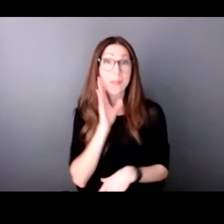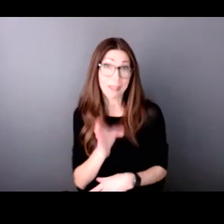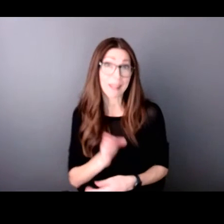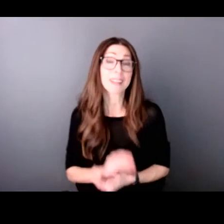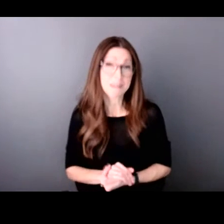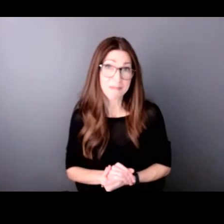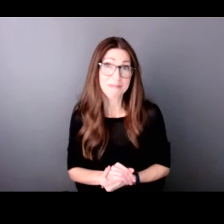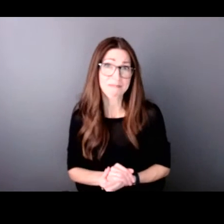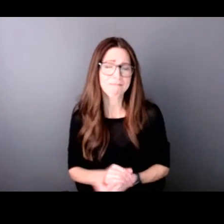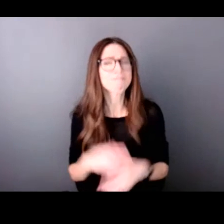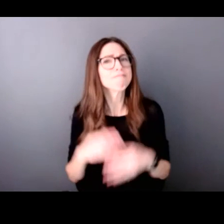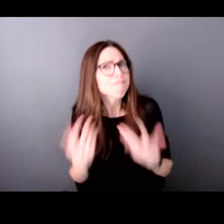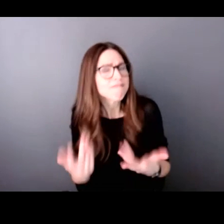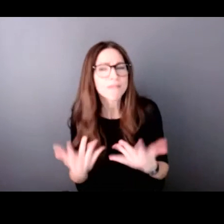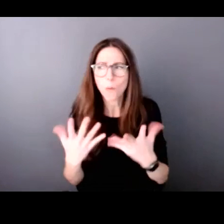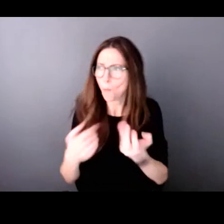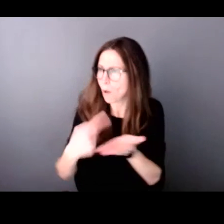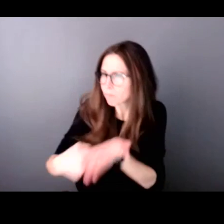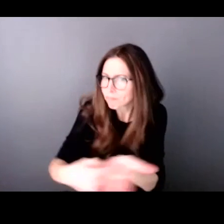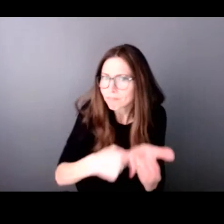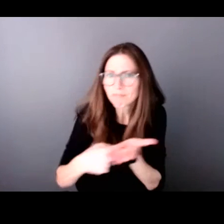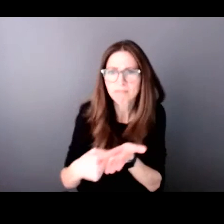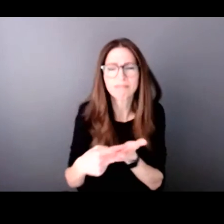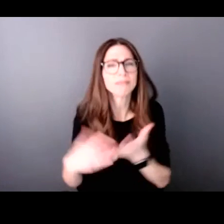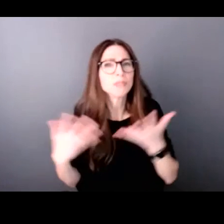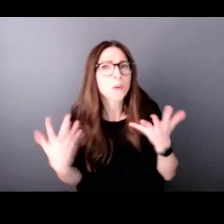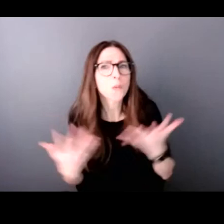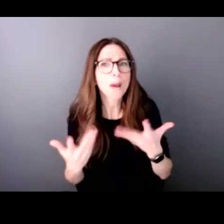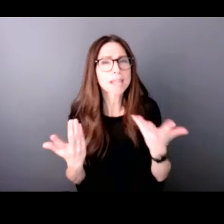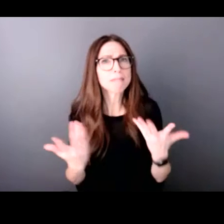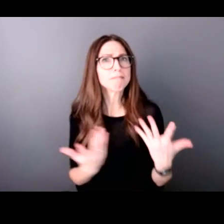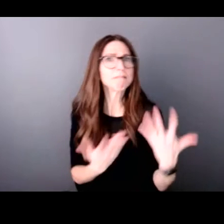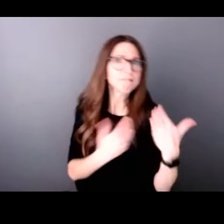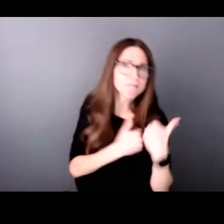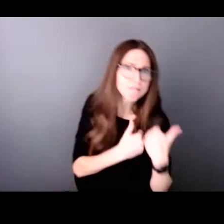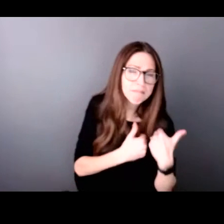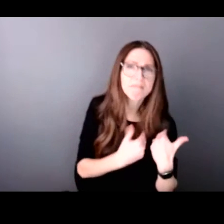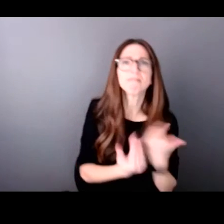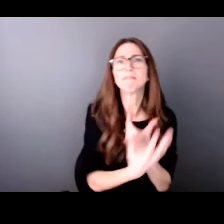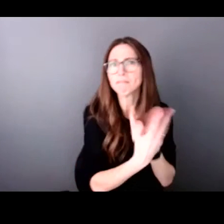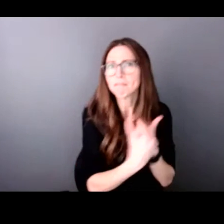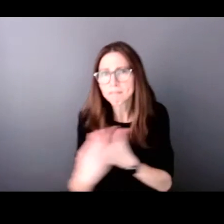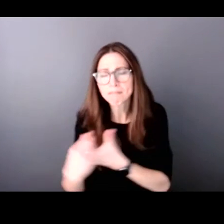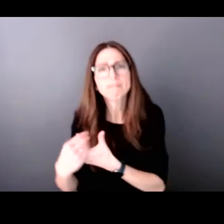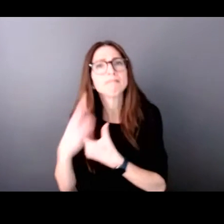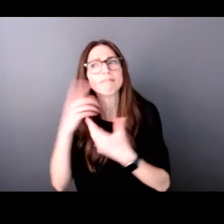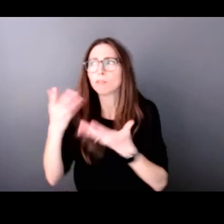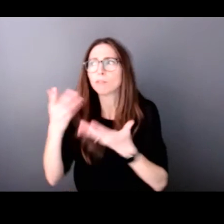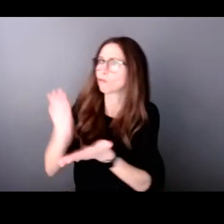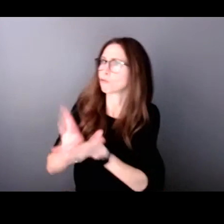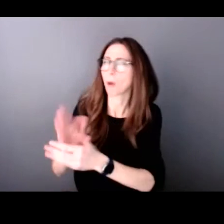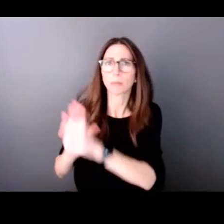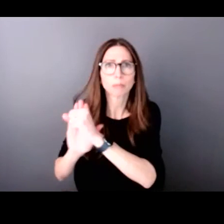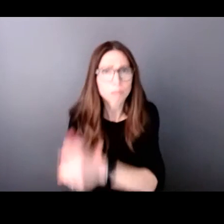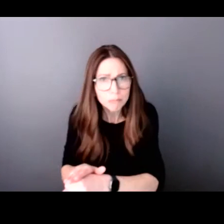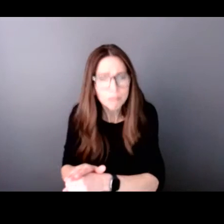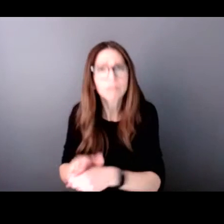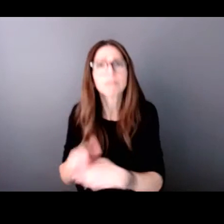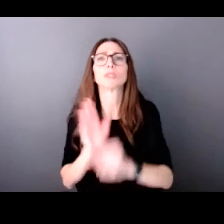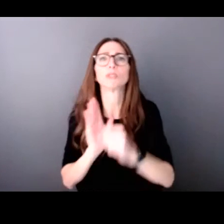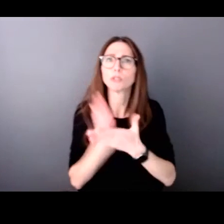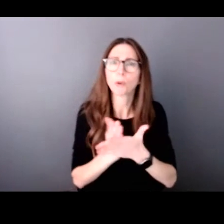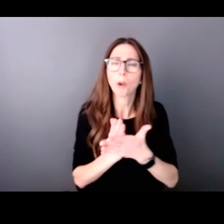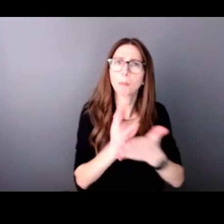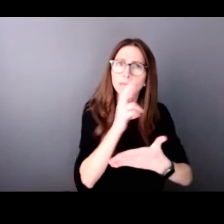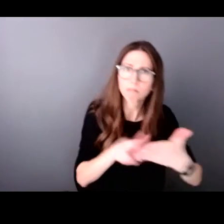to build diverse, equitable, inclusive, and anti-racist communities, and to indigenize and decolonize